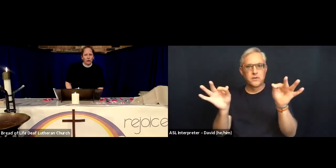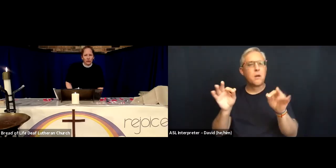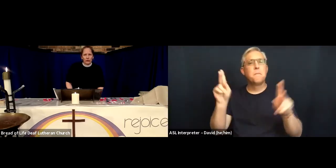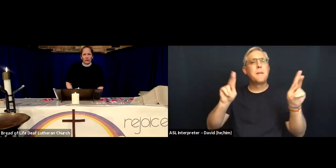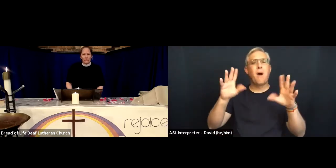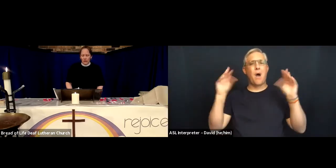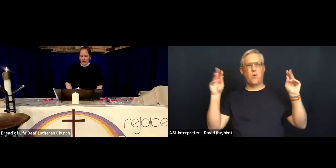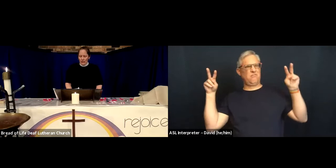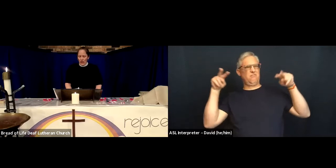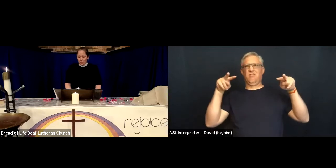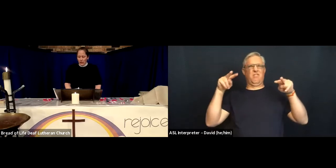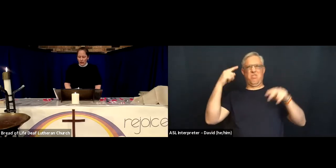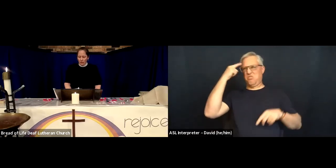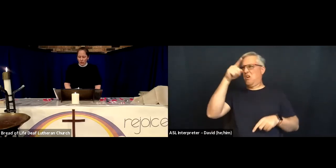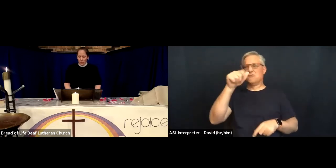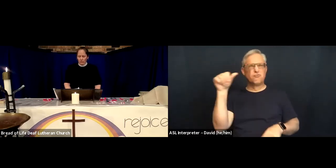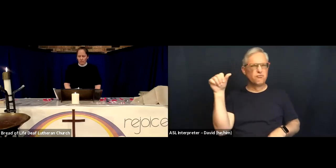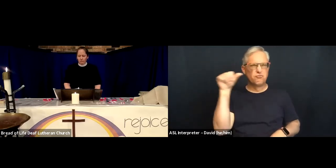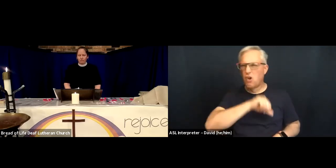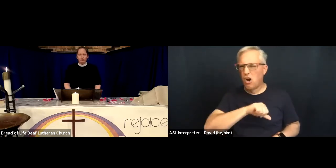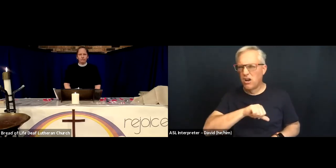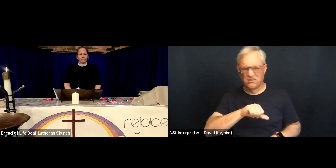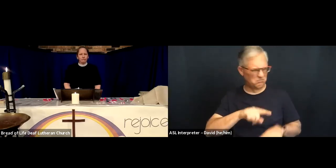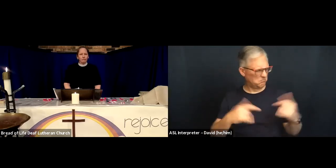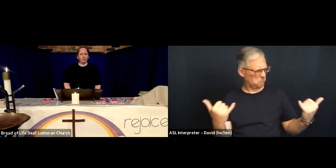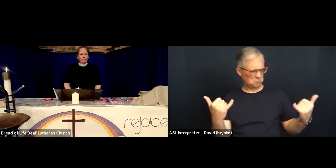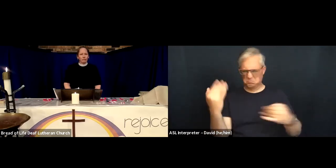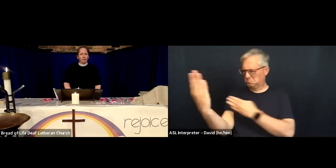drunk at 9 o'clock in the morning.